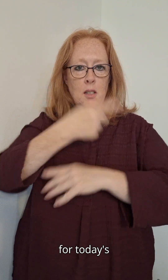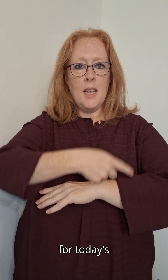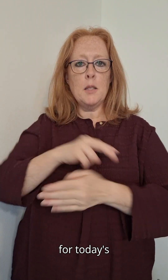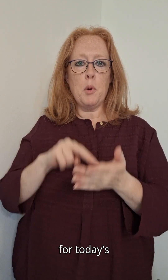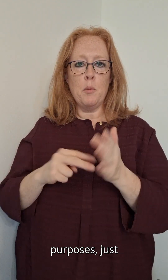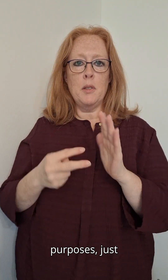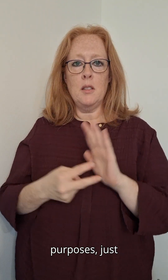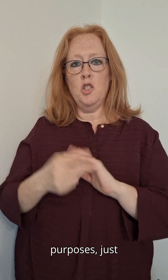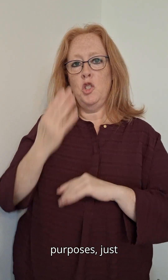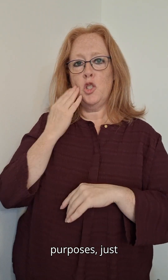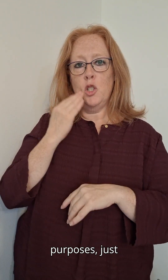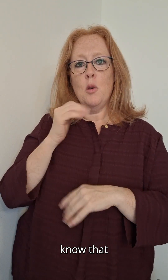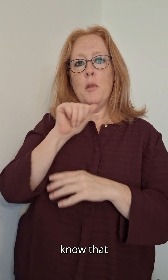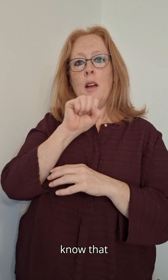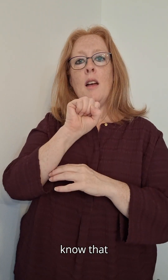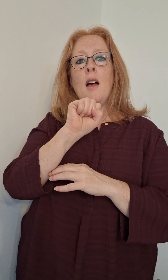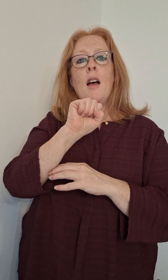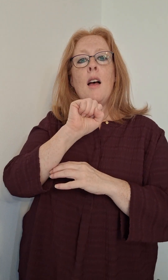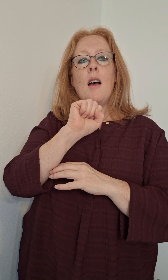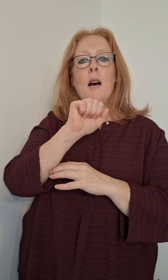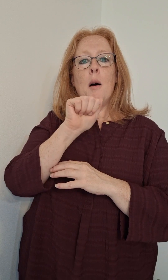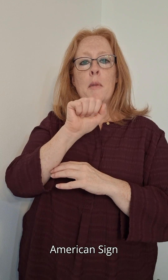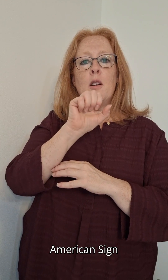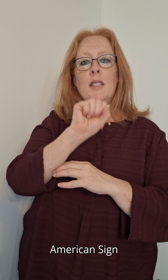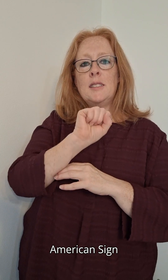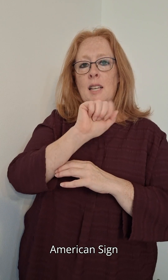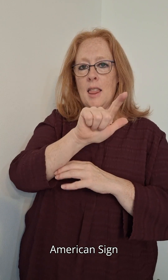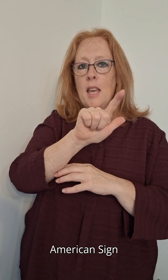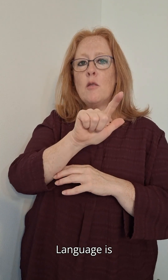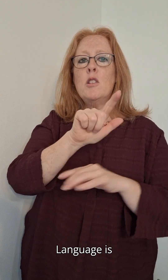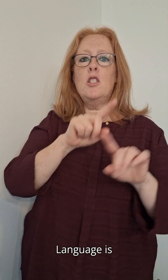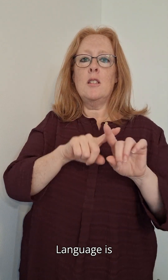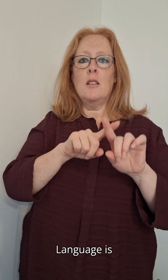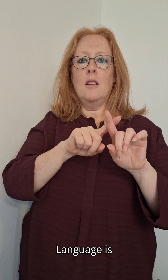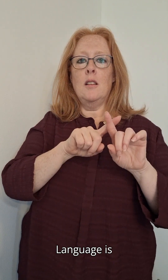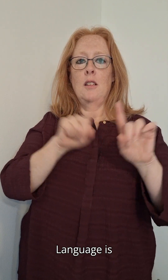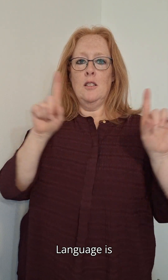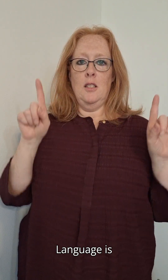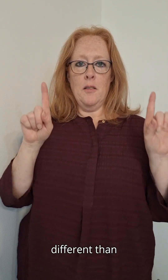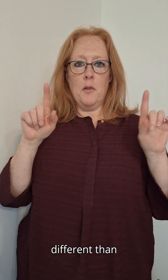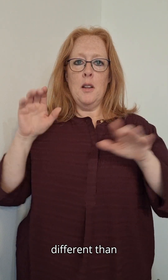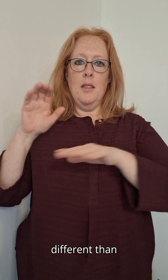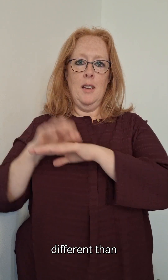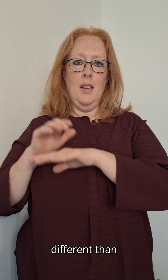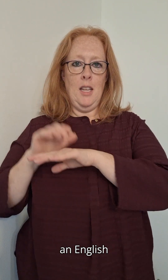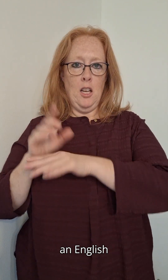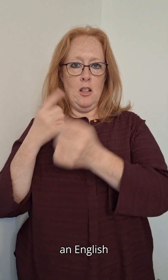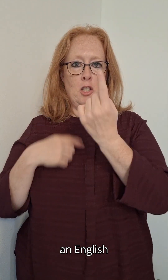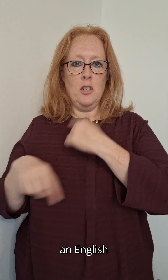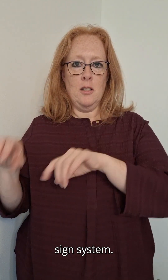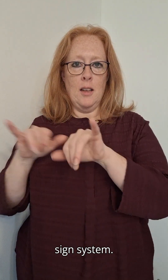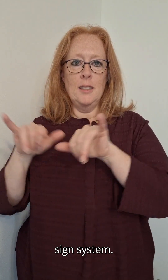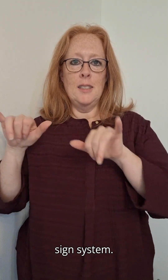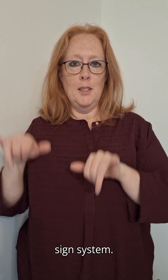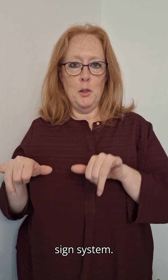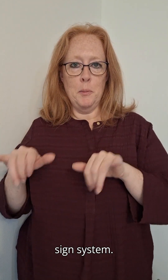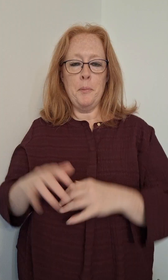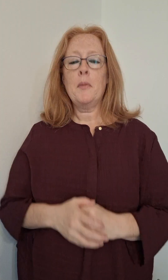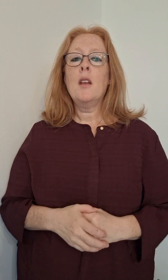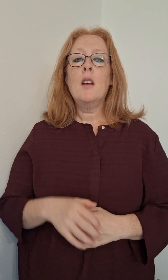today's purposes, just know that American Sign Language is different than an English sign system.